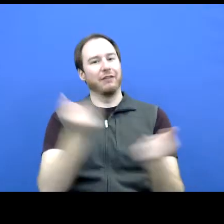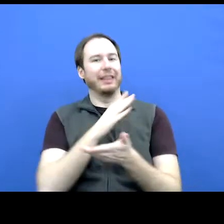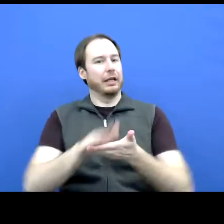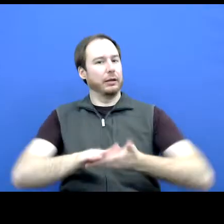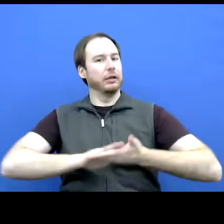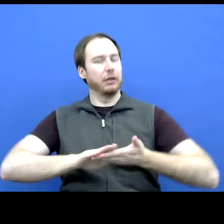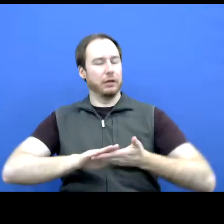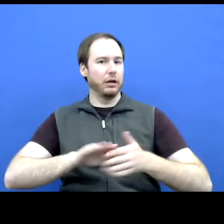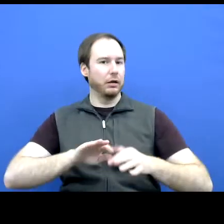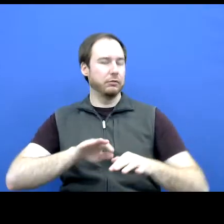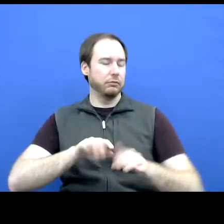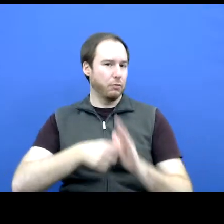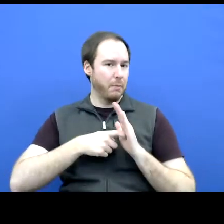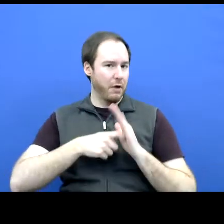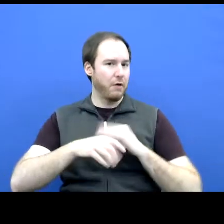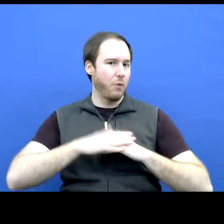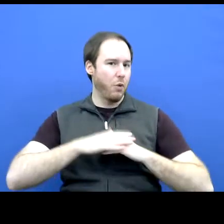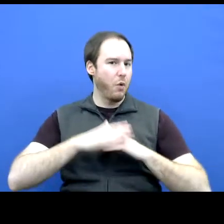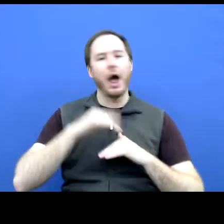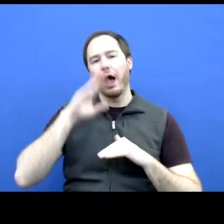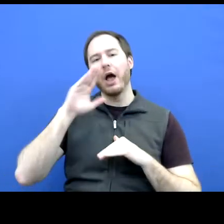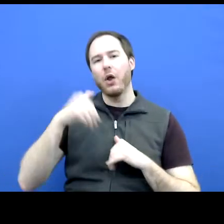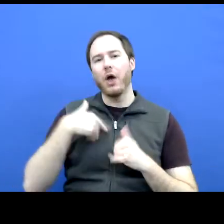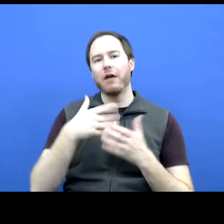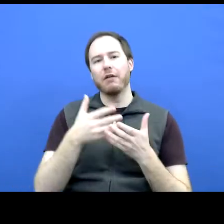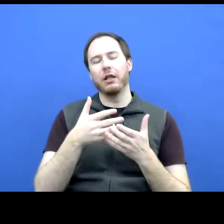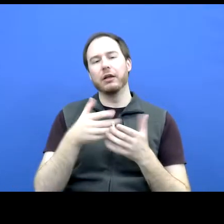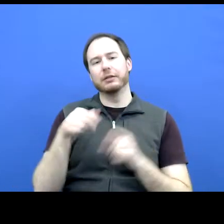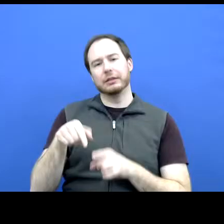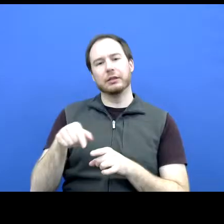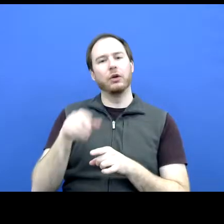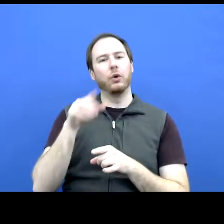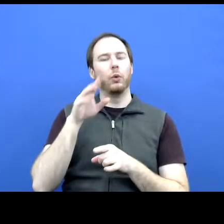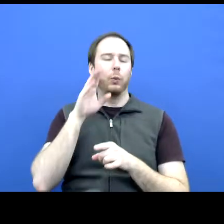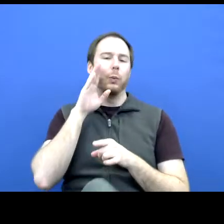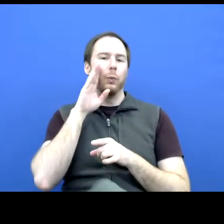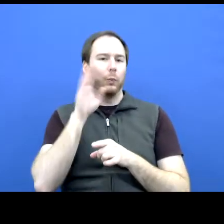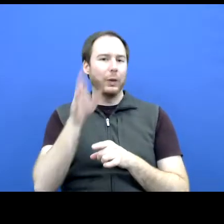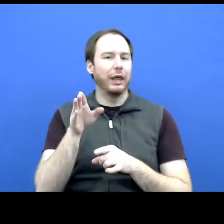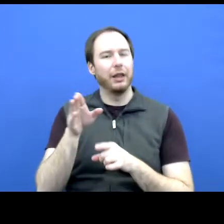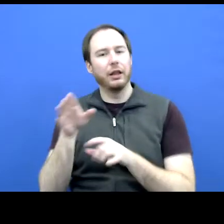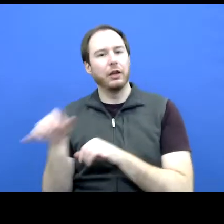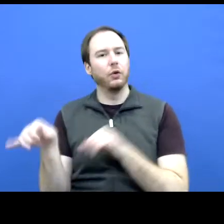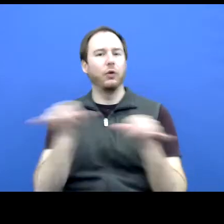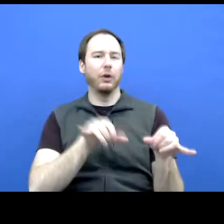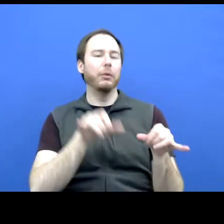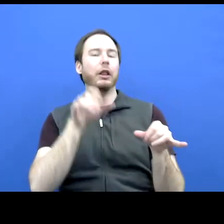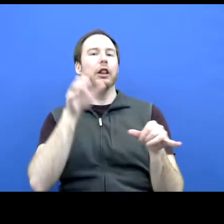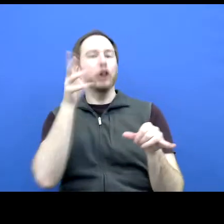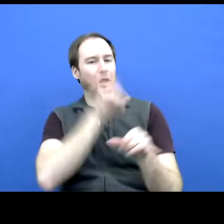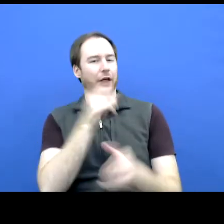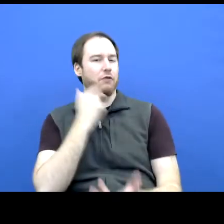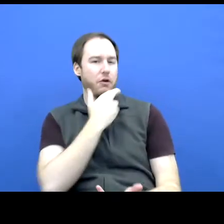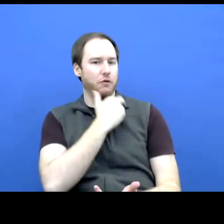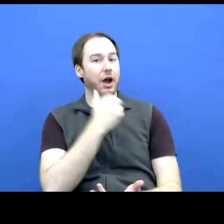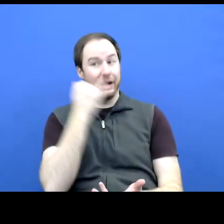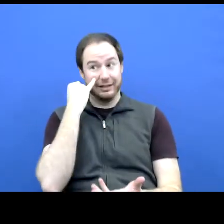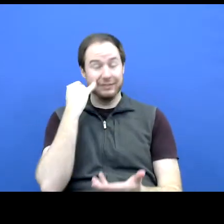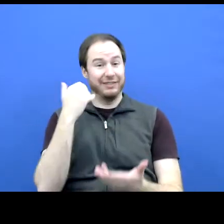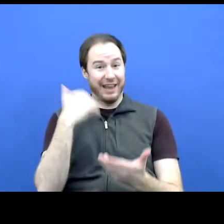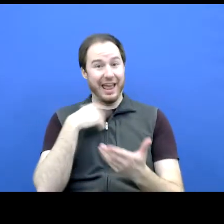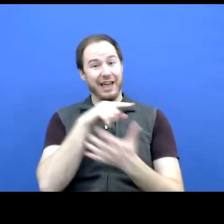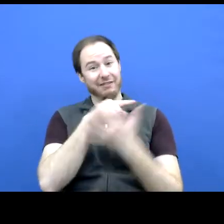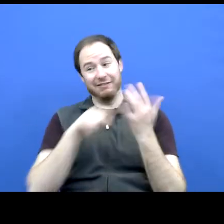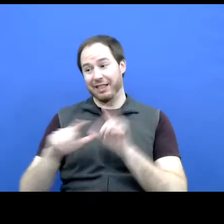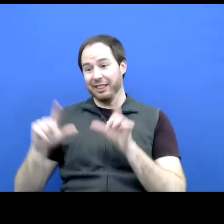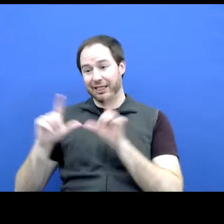I realize that there's a large amount of this that is going to replicate that of a restaurant. And I figure if I'm going to have all the